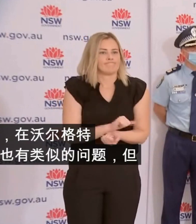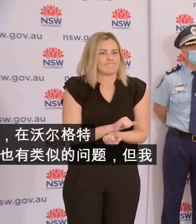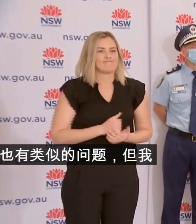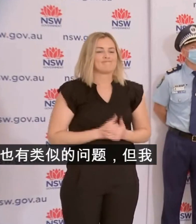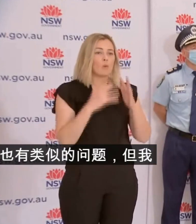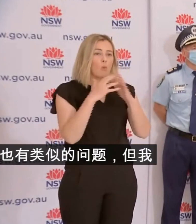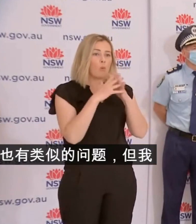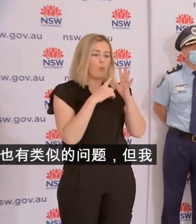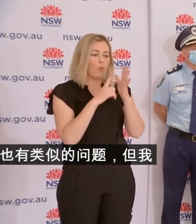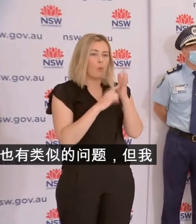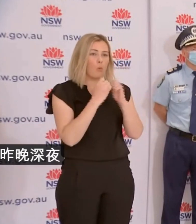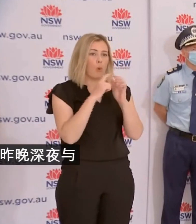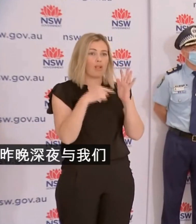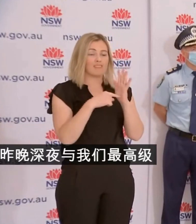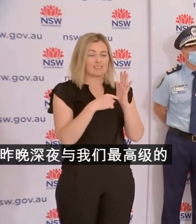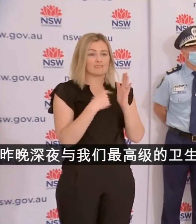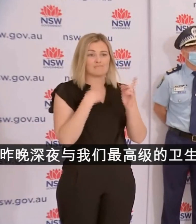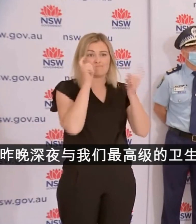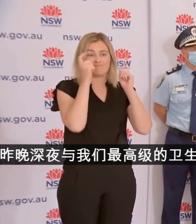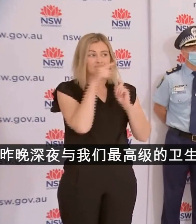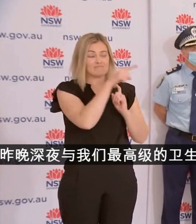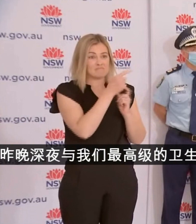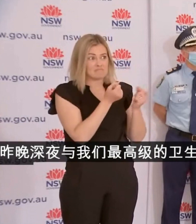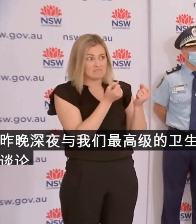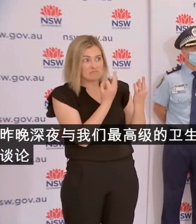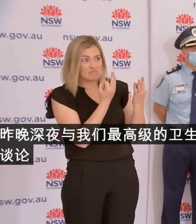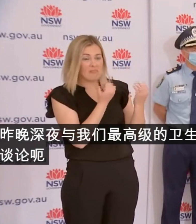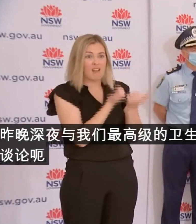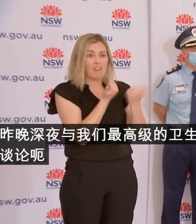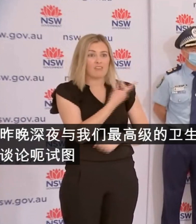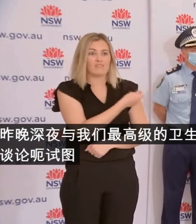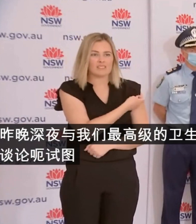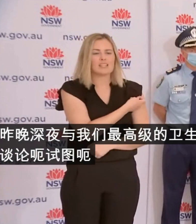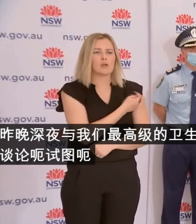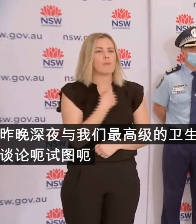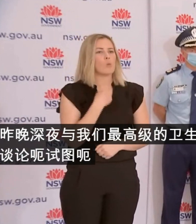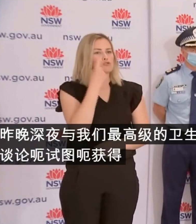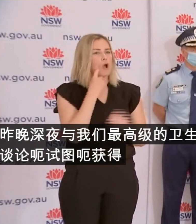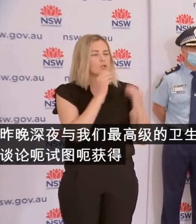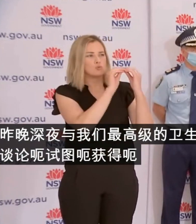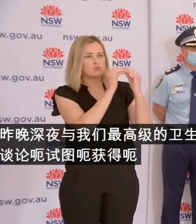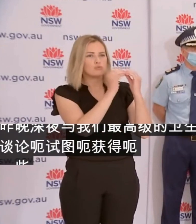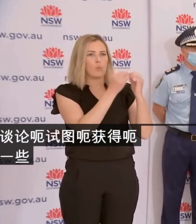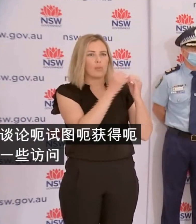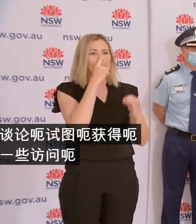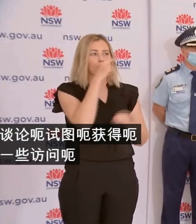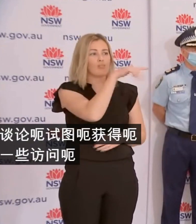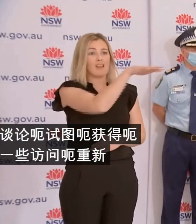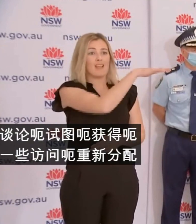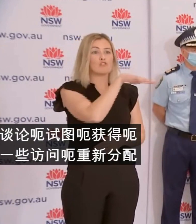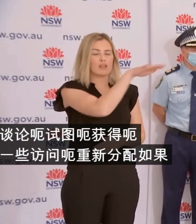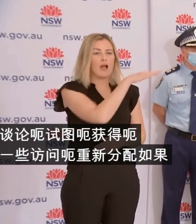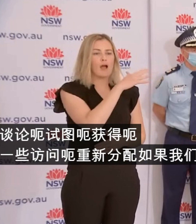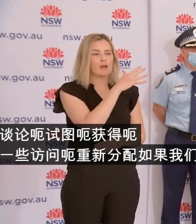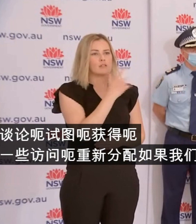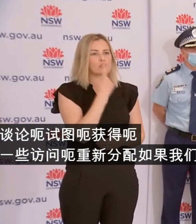issues, but I spoke to our most senior health officials late last night, and they were talking about trying to get some access